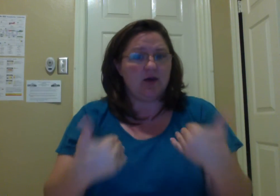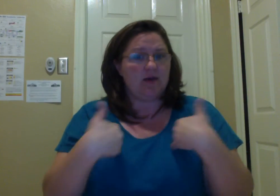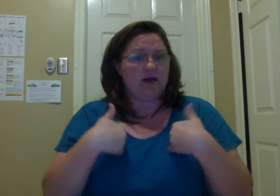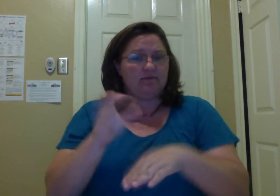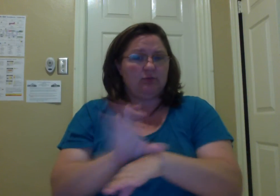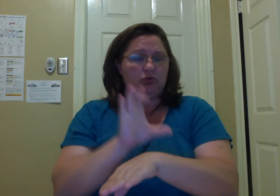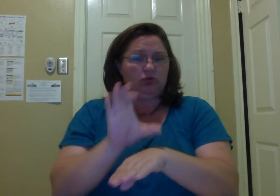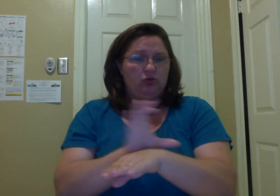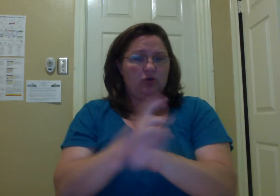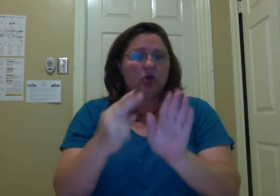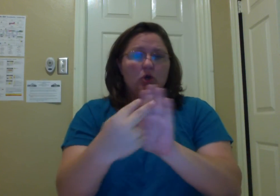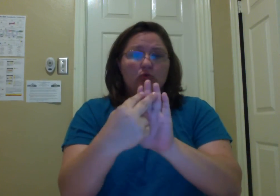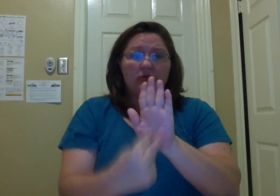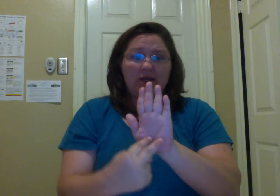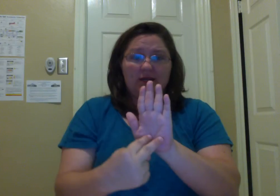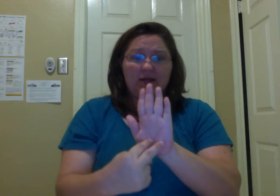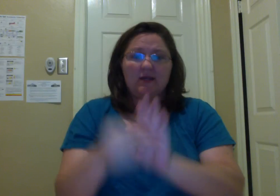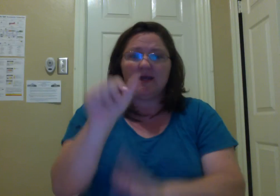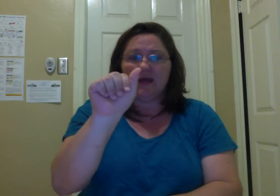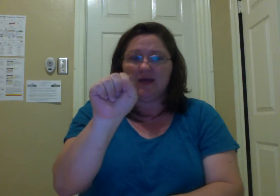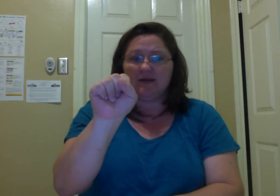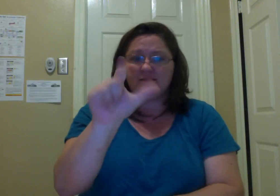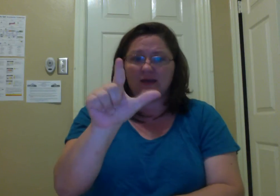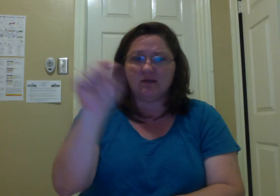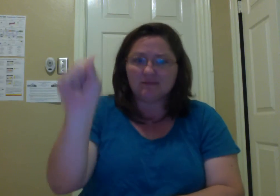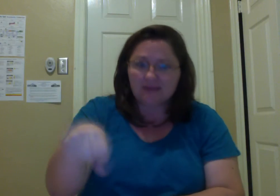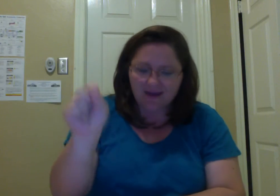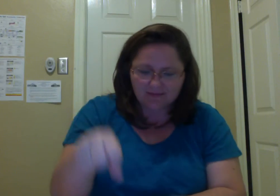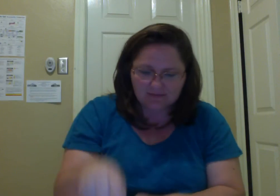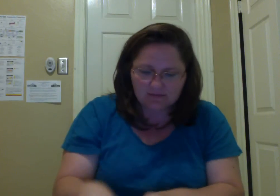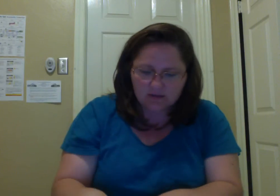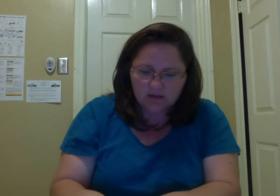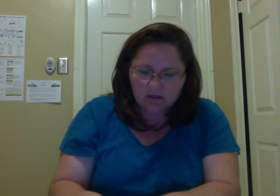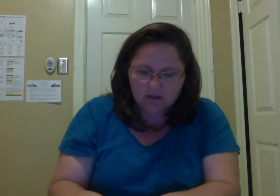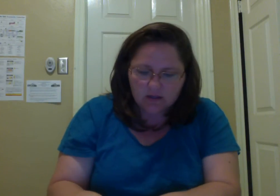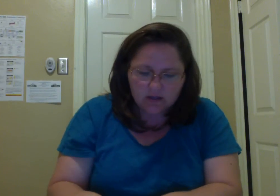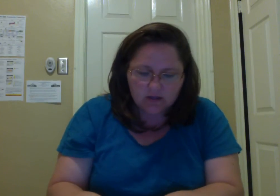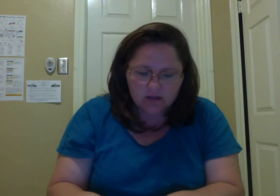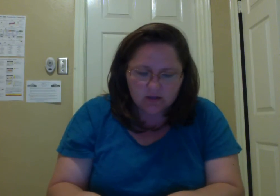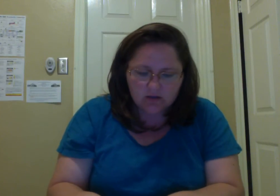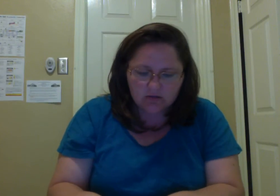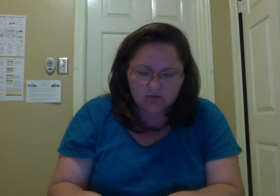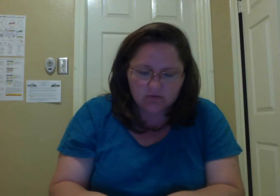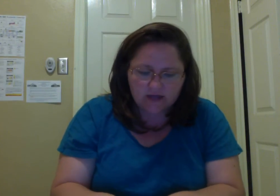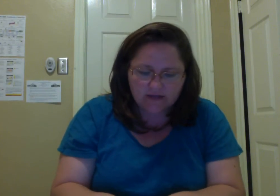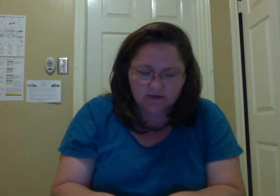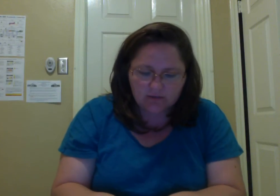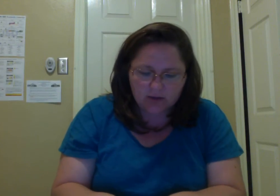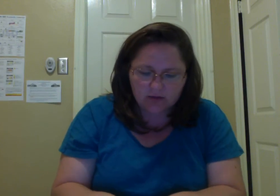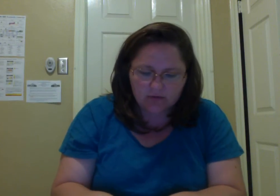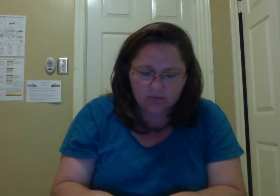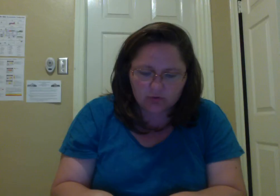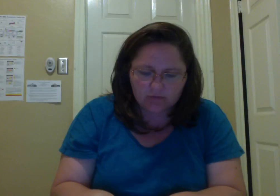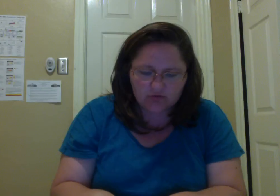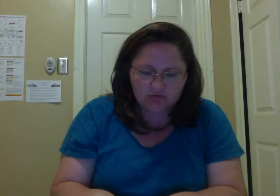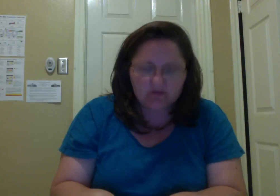have computer read ASL. Yes. You sign into the monitor and the computer reads your